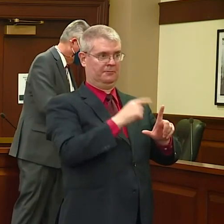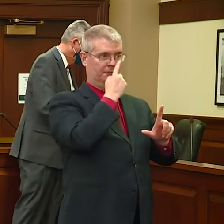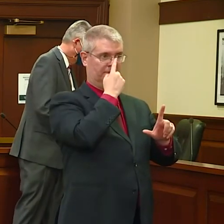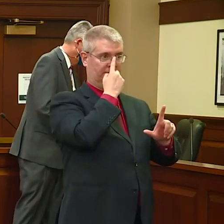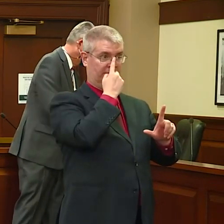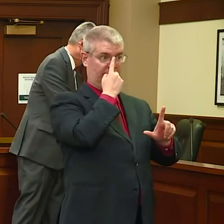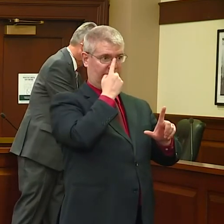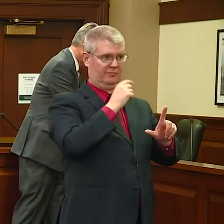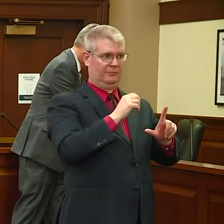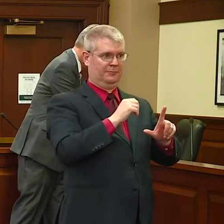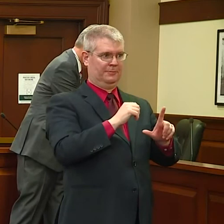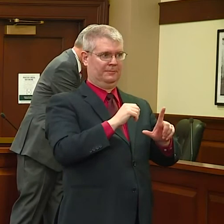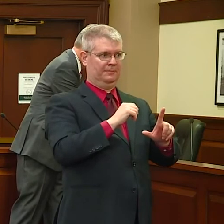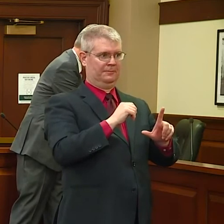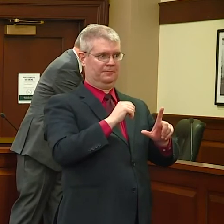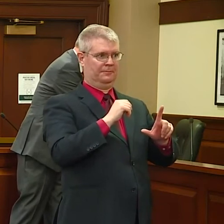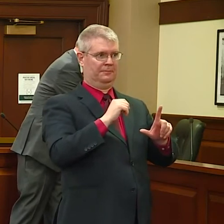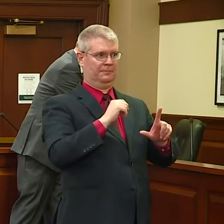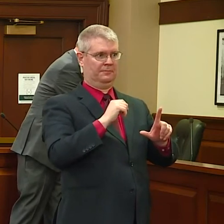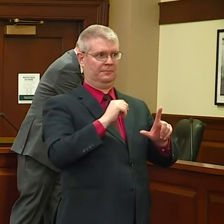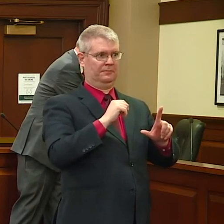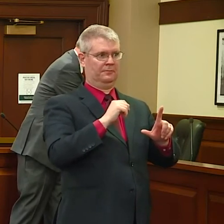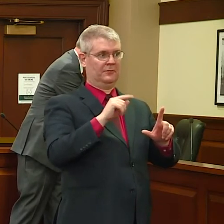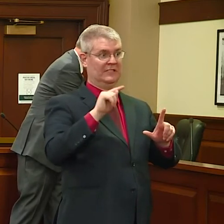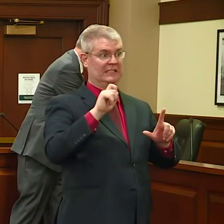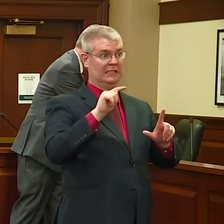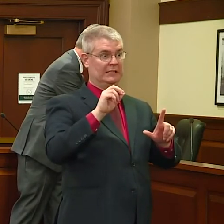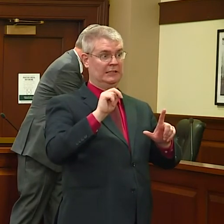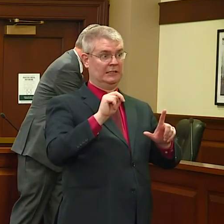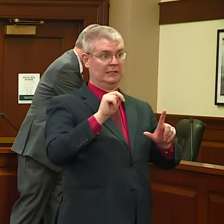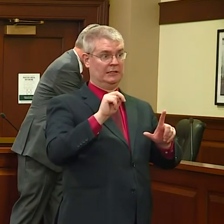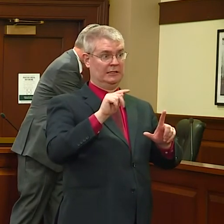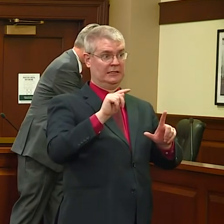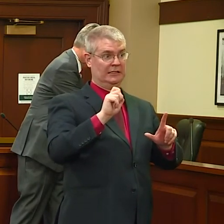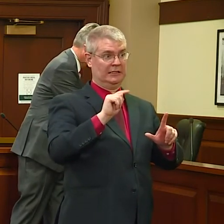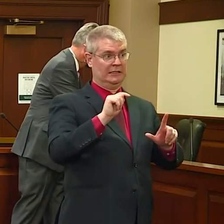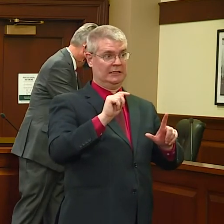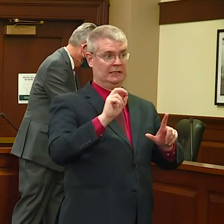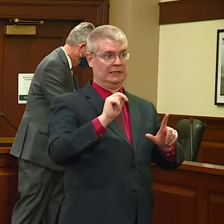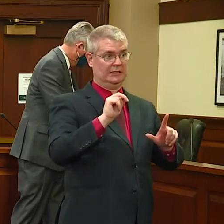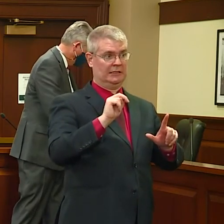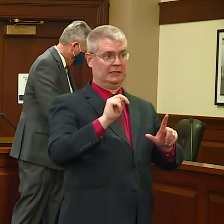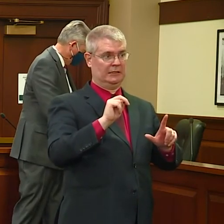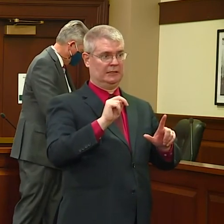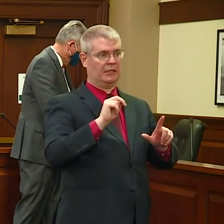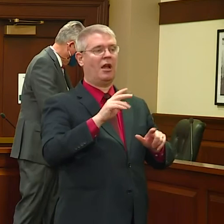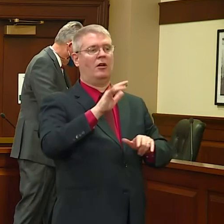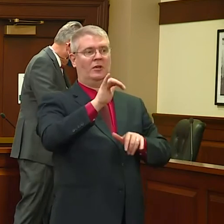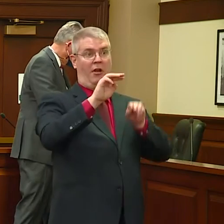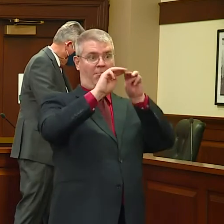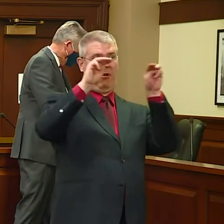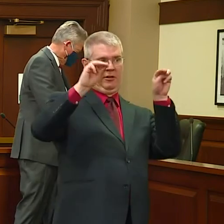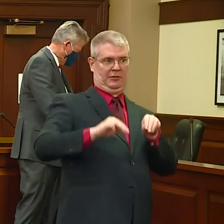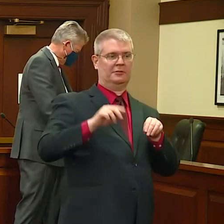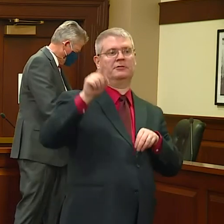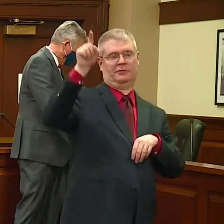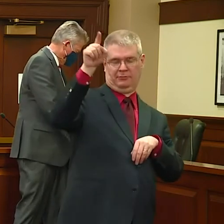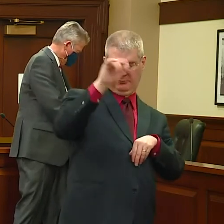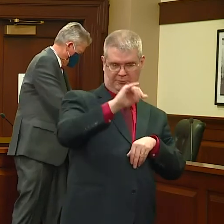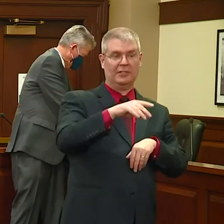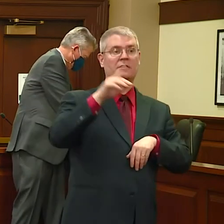certainly see it as something we should be looking at. And we do look at other states. We talk on the phone multiple times a week with